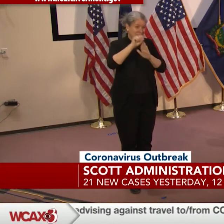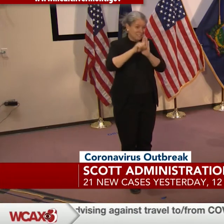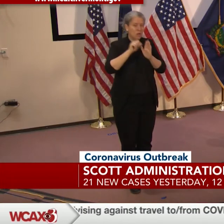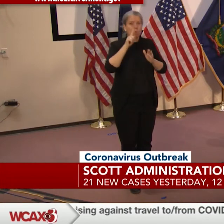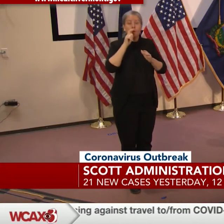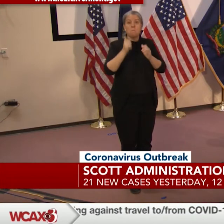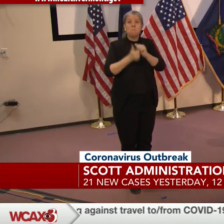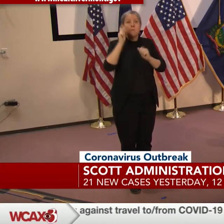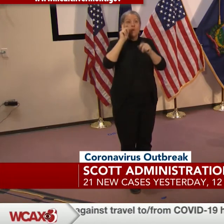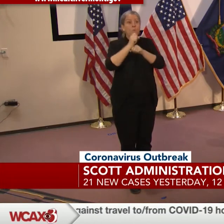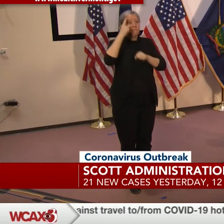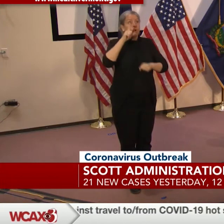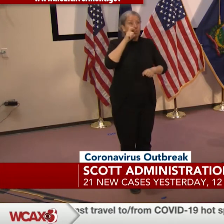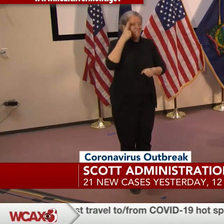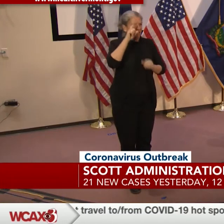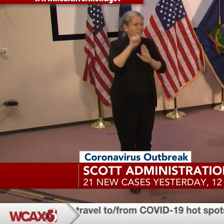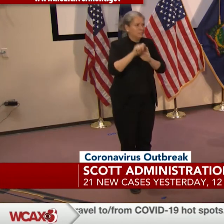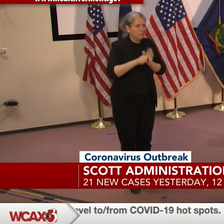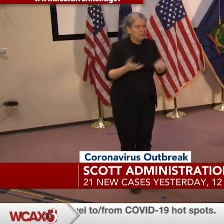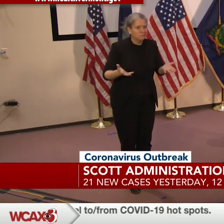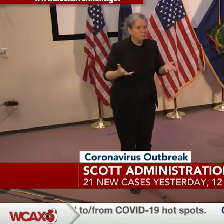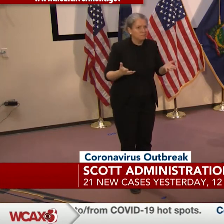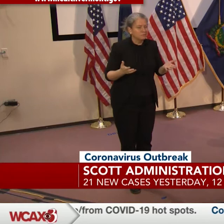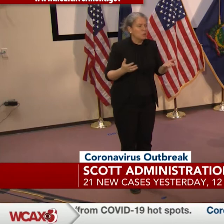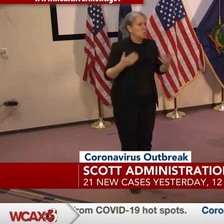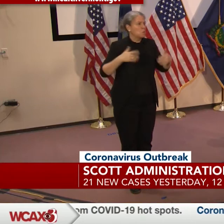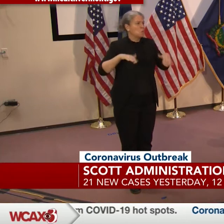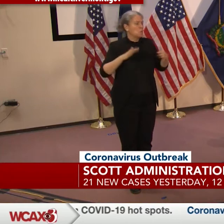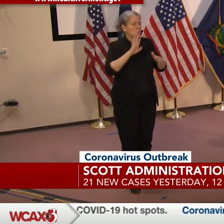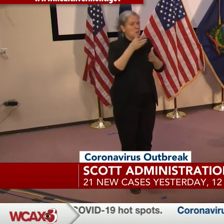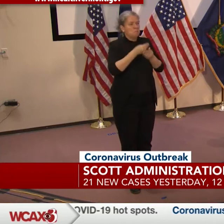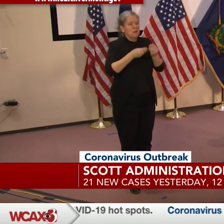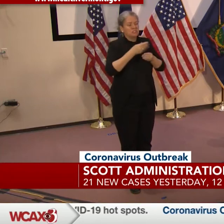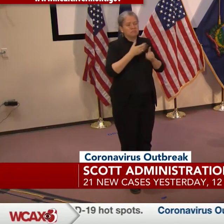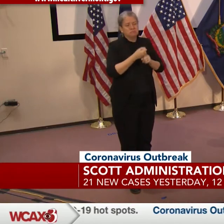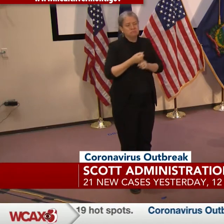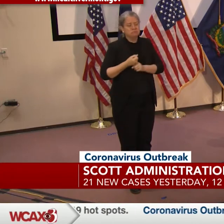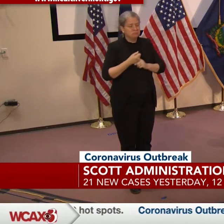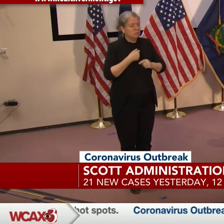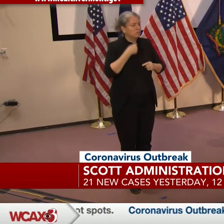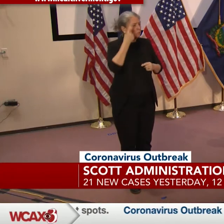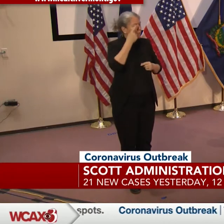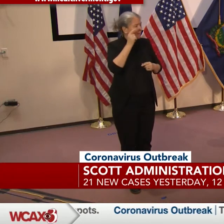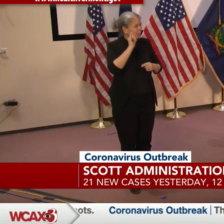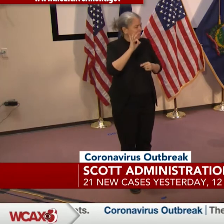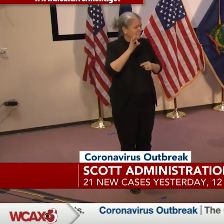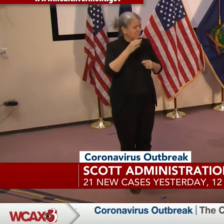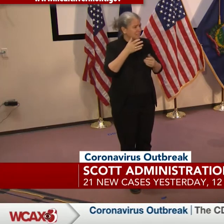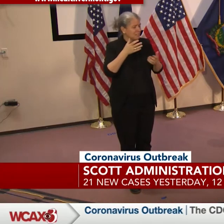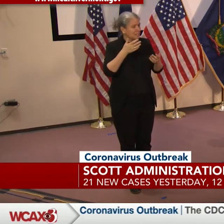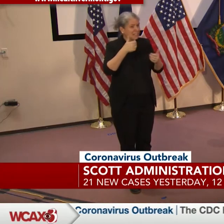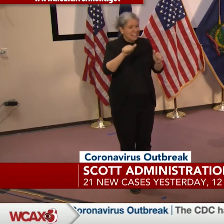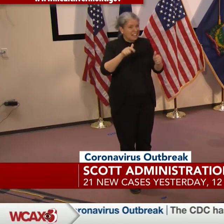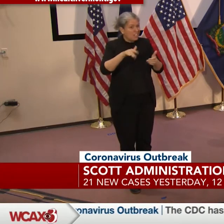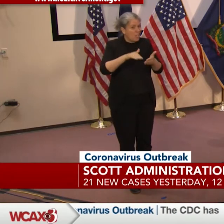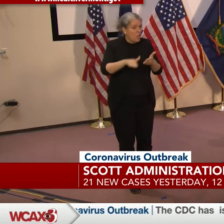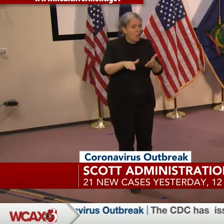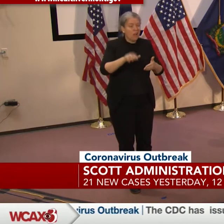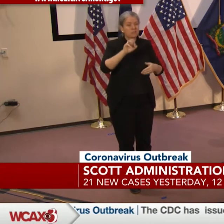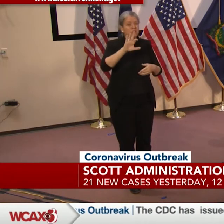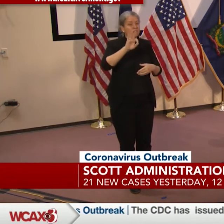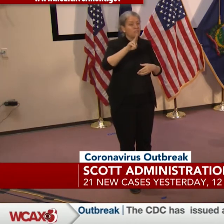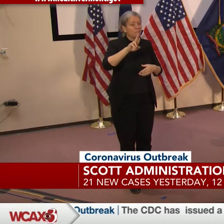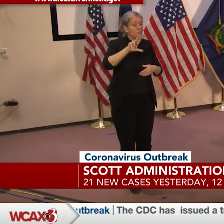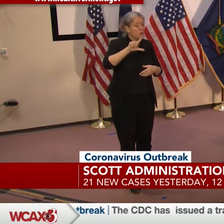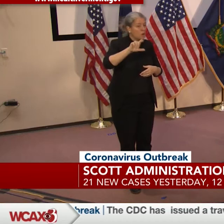here. Have redundant employees, you know, DMV workers on the front end, have there any been layoffs or furloughs,